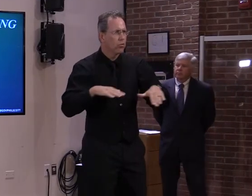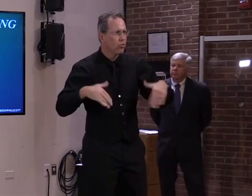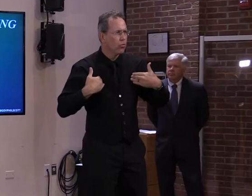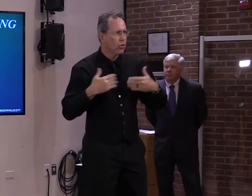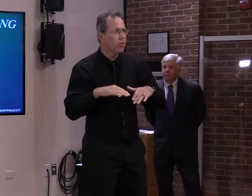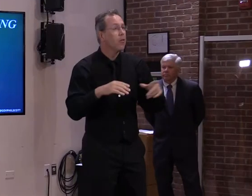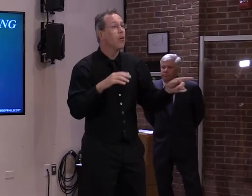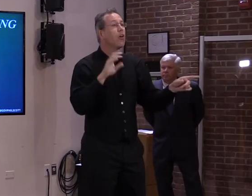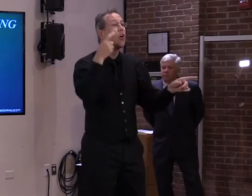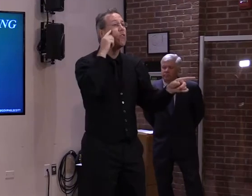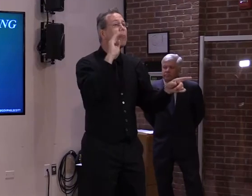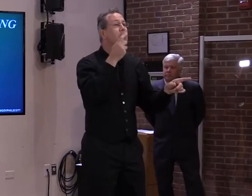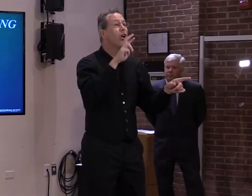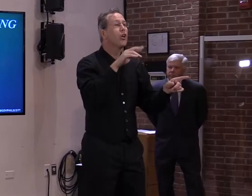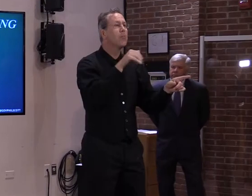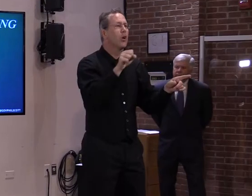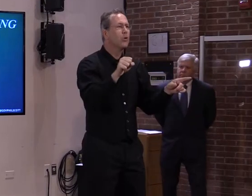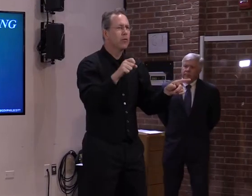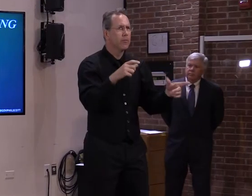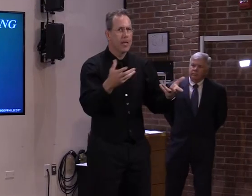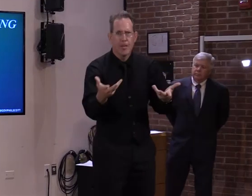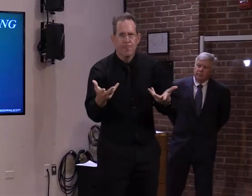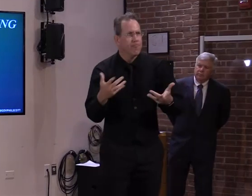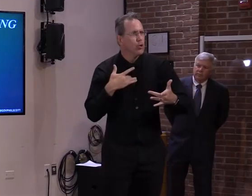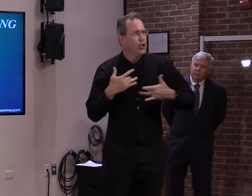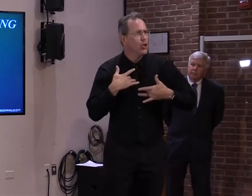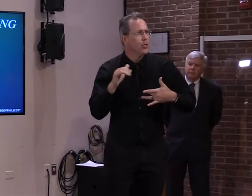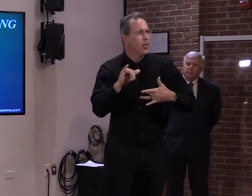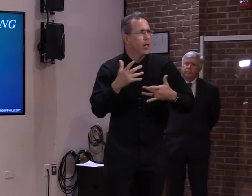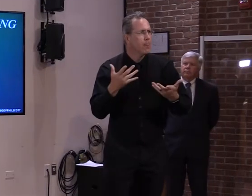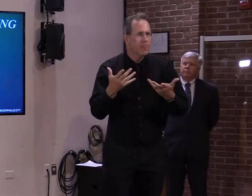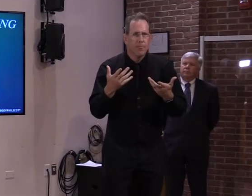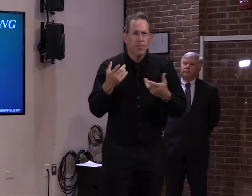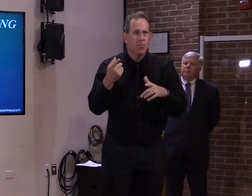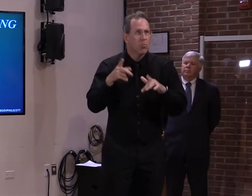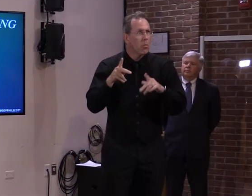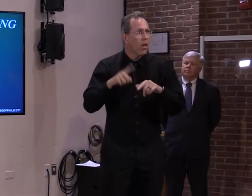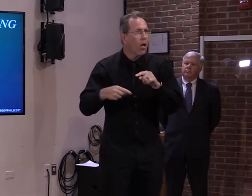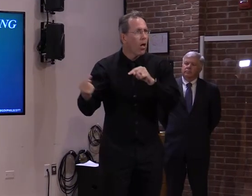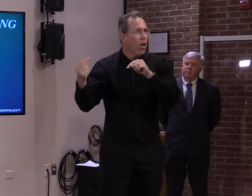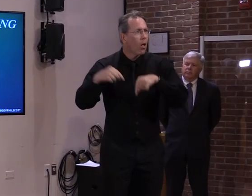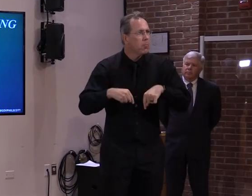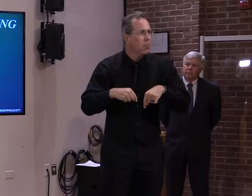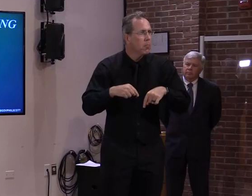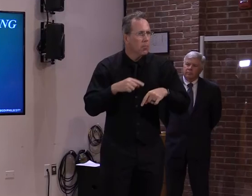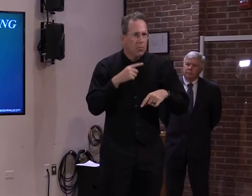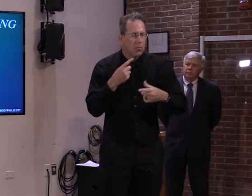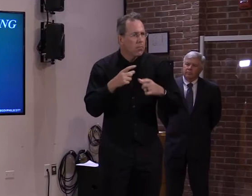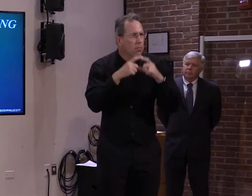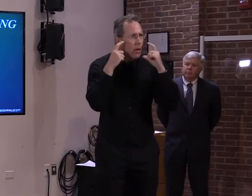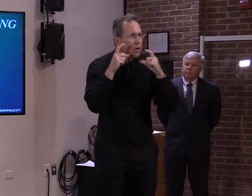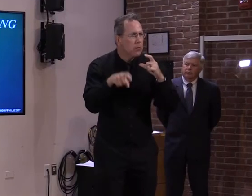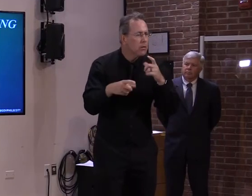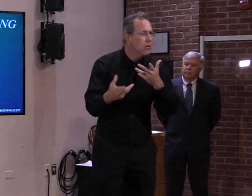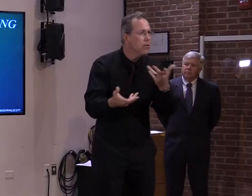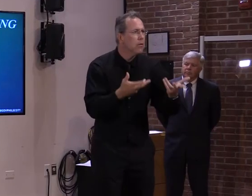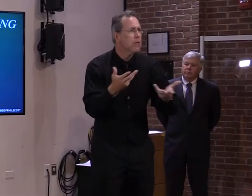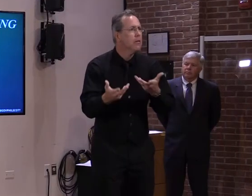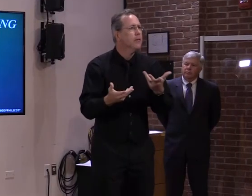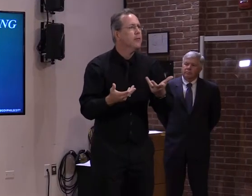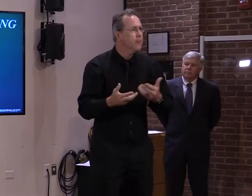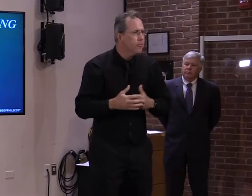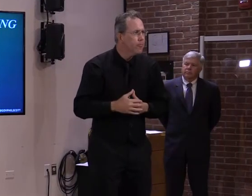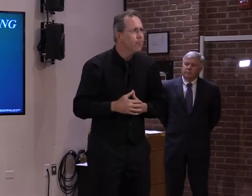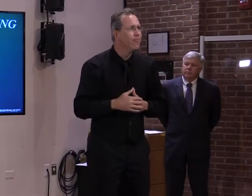to whether this was going to preclude a lot of kids from coming in. So they promised that they were going to take a look at